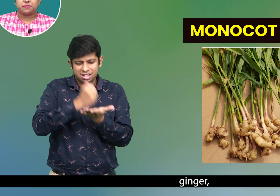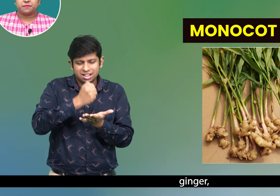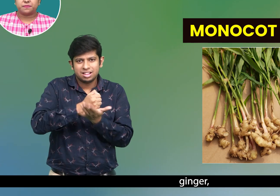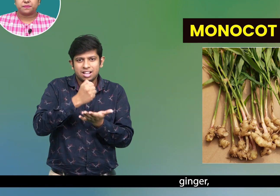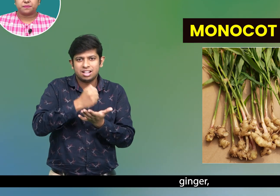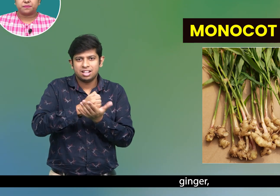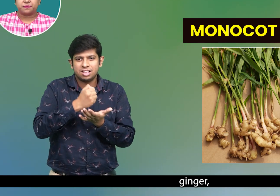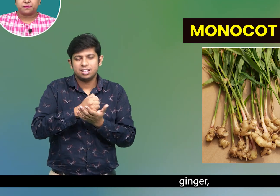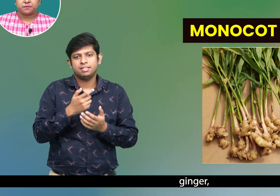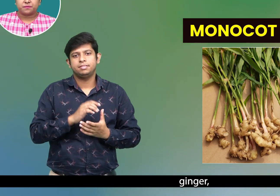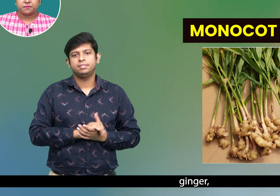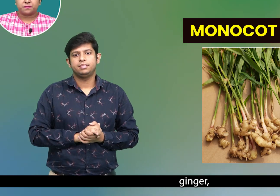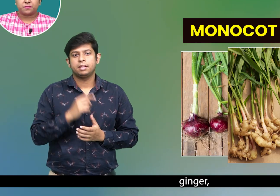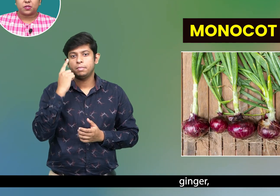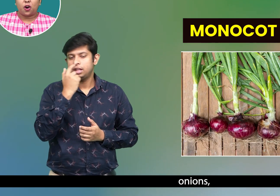ginger,